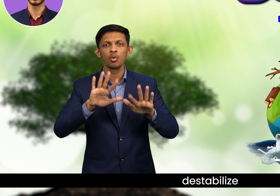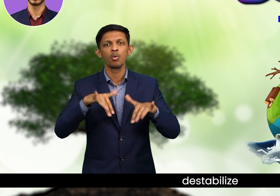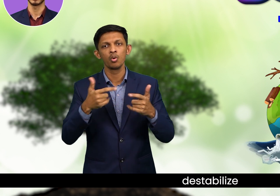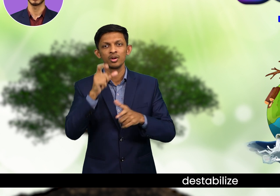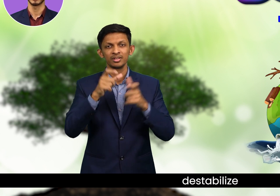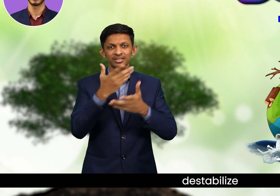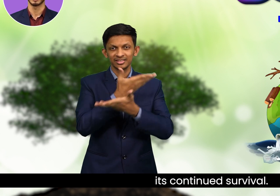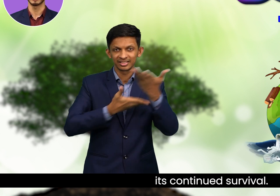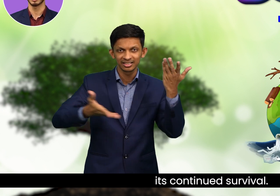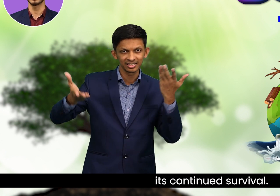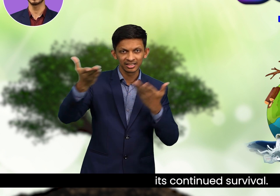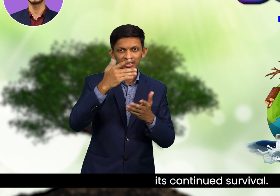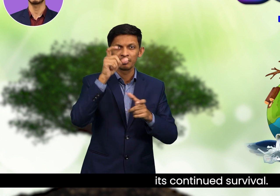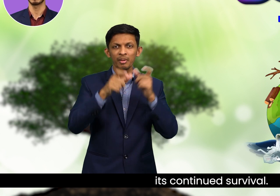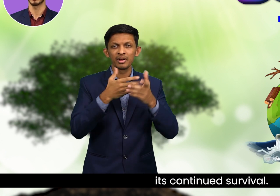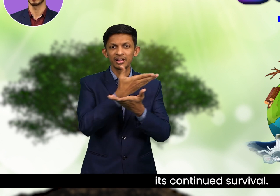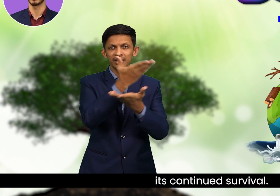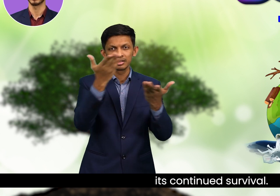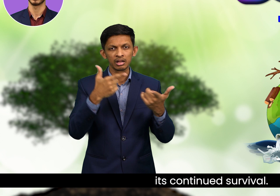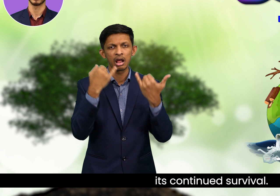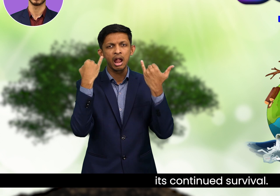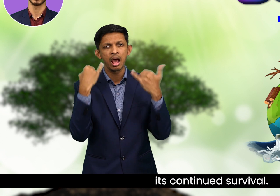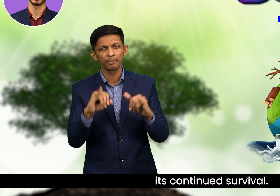destabilize its continued survival.